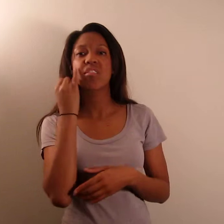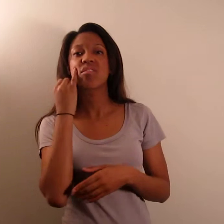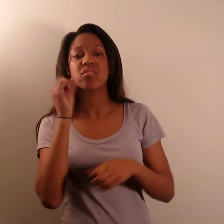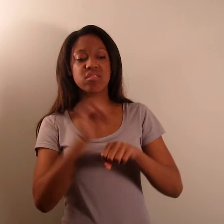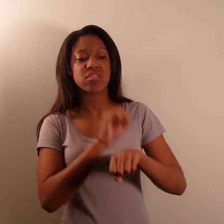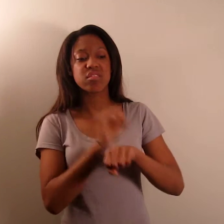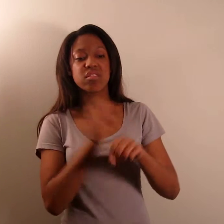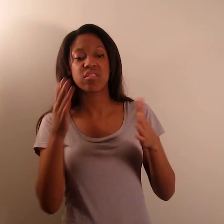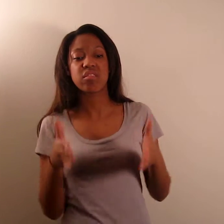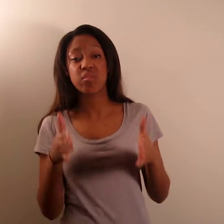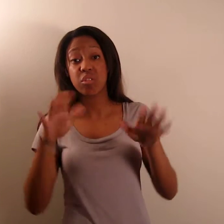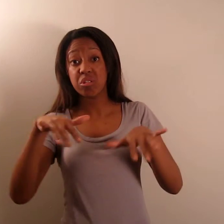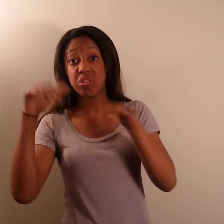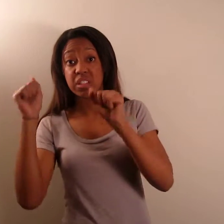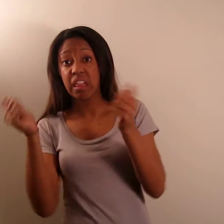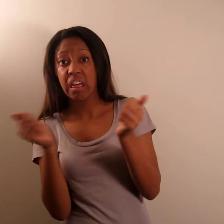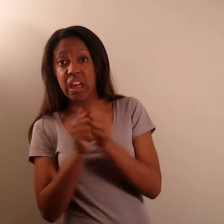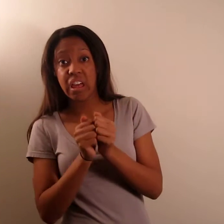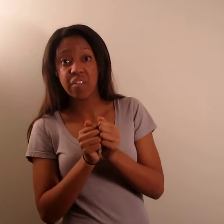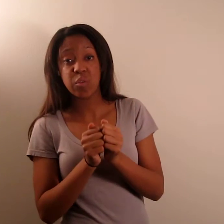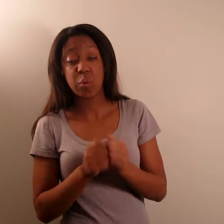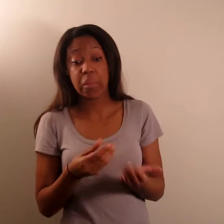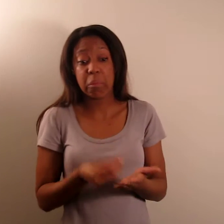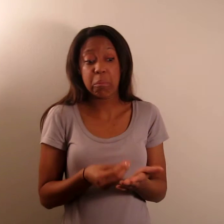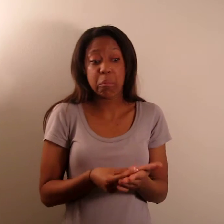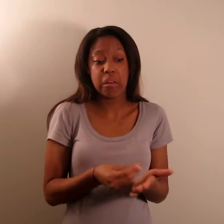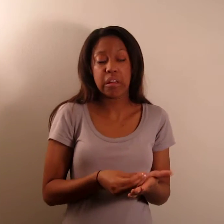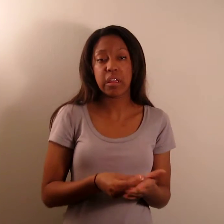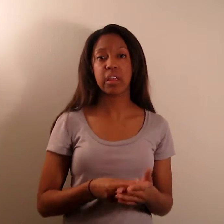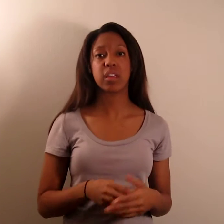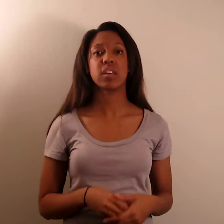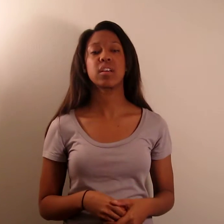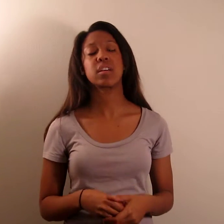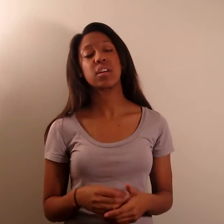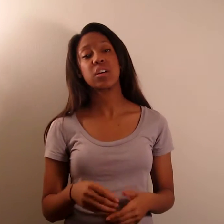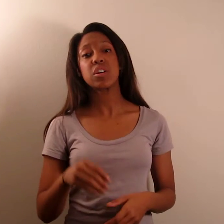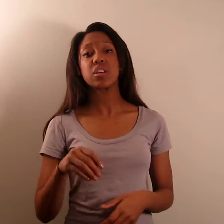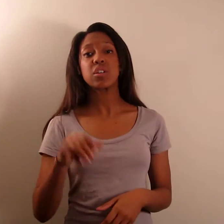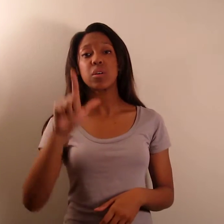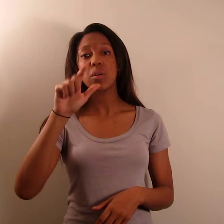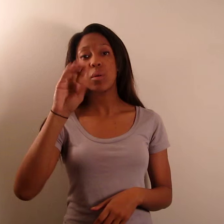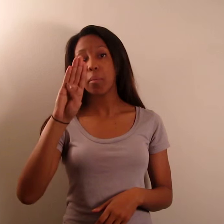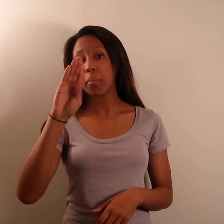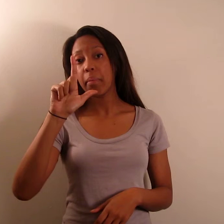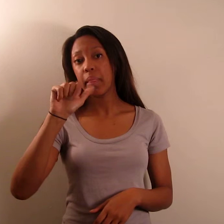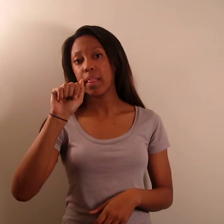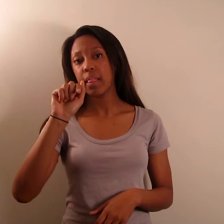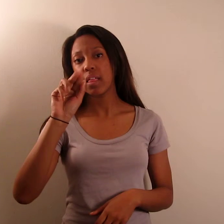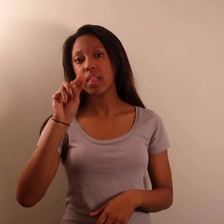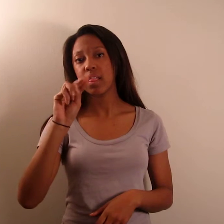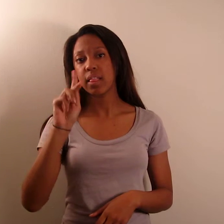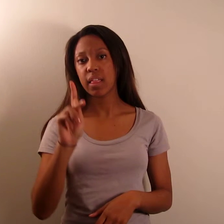To ensure that nobody slipped out uninspected, Blank ordered that the only other exit at Washington Place be kept locked.